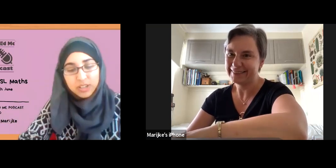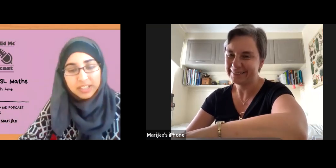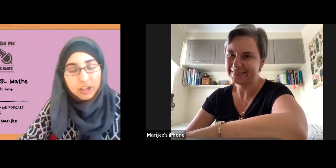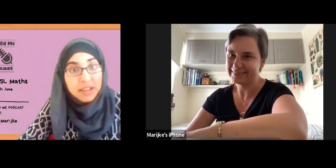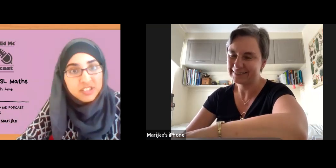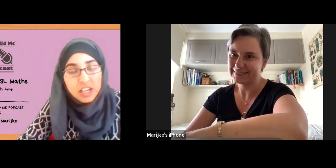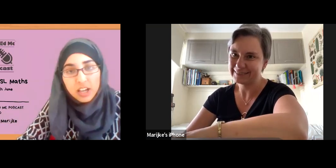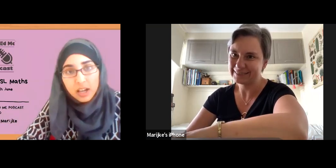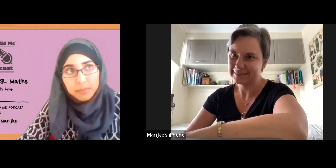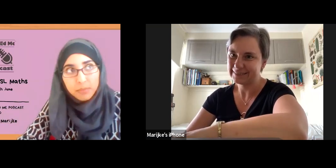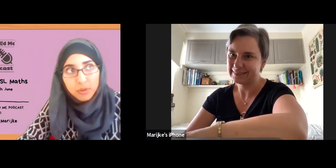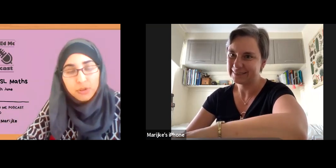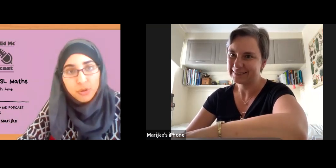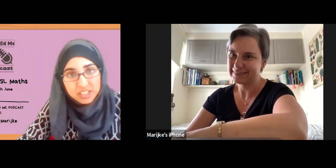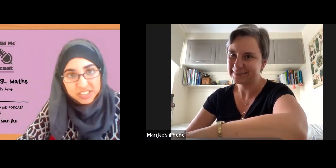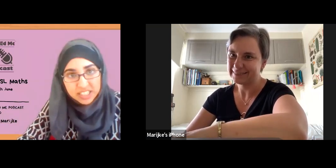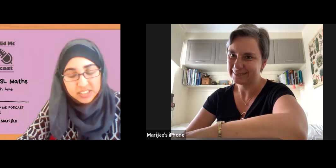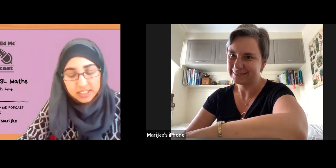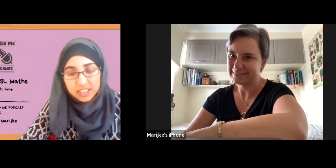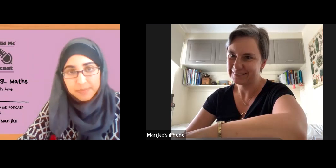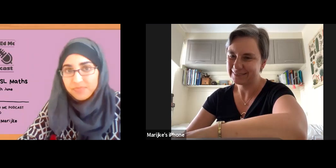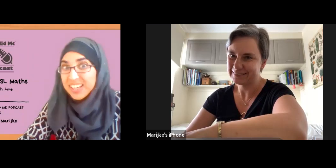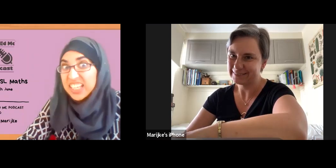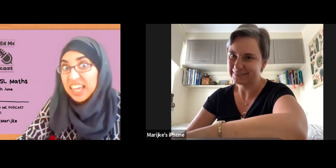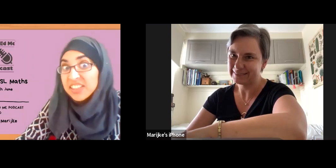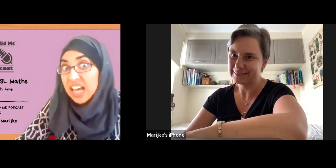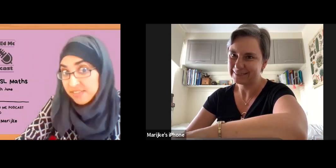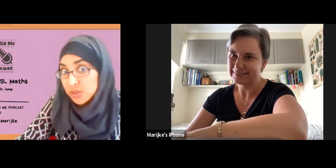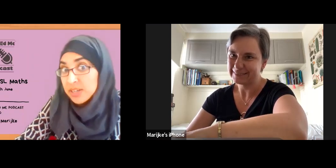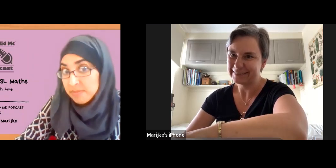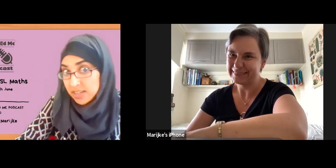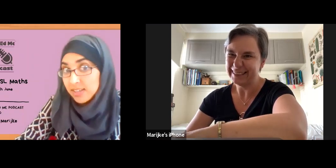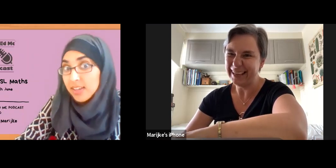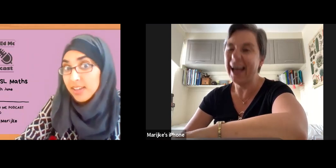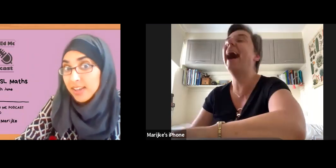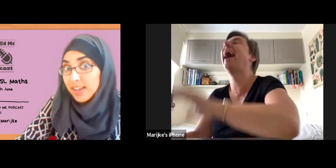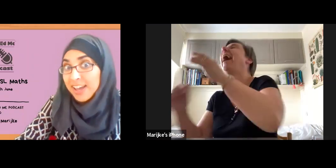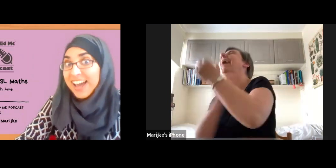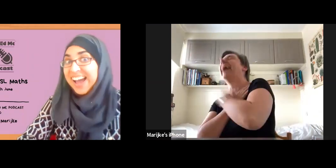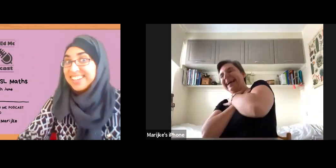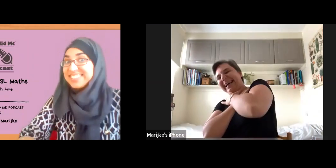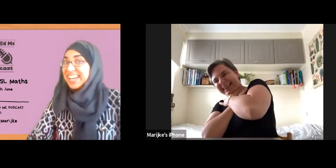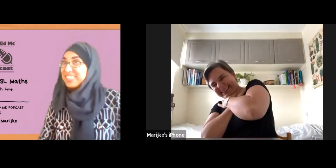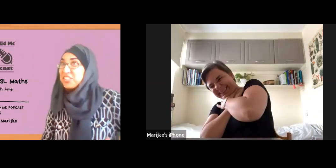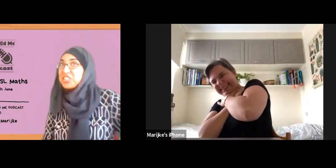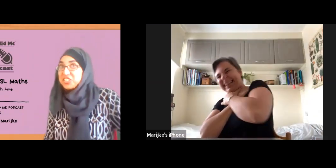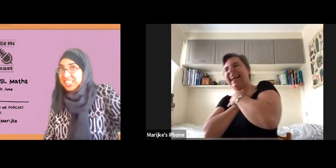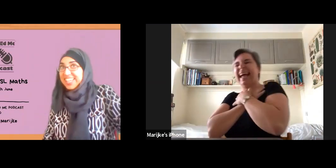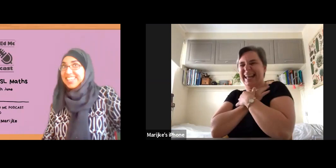they go, Miss, whose organ is this? And I say, kids that have annoyed me. And you should see